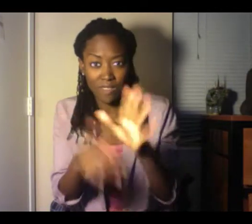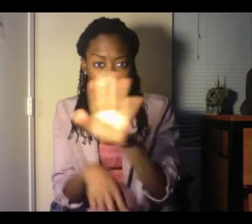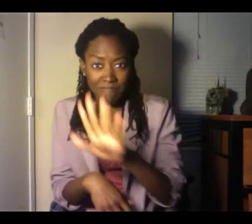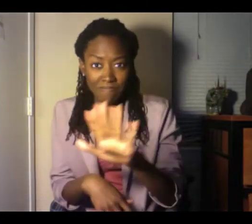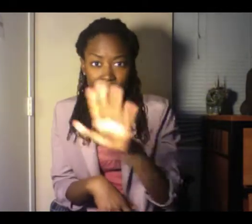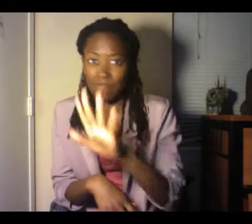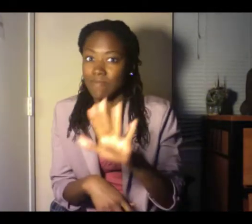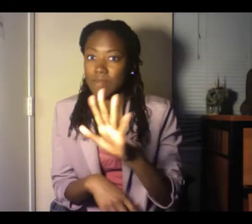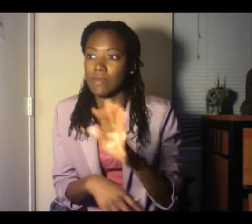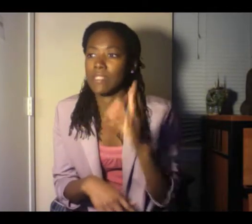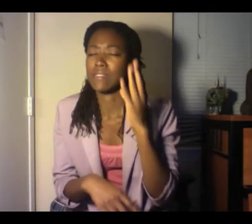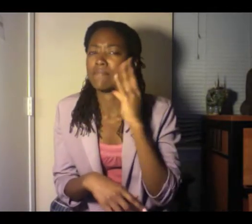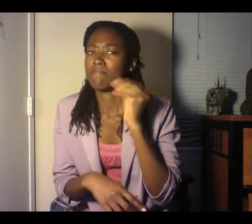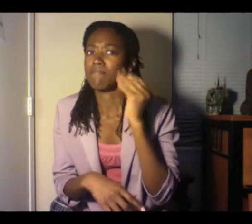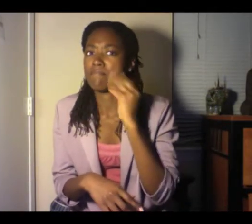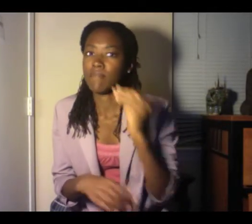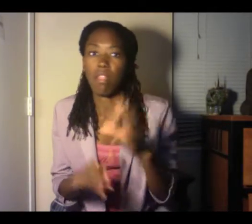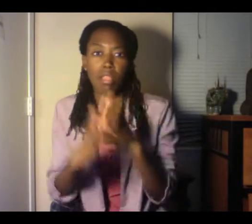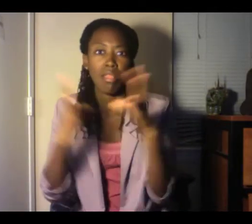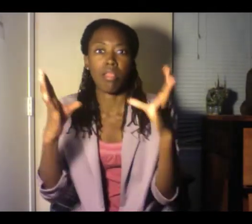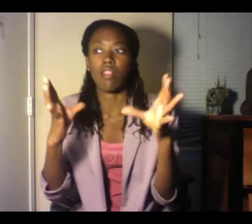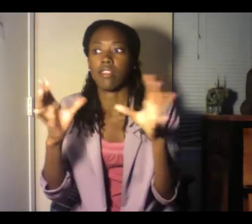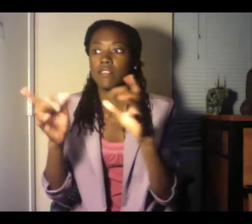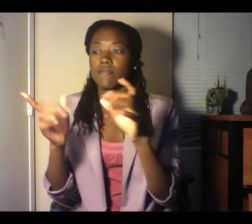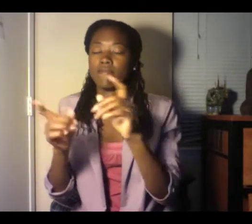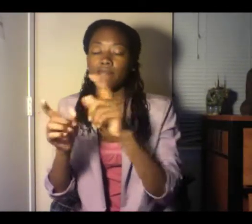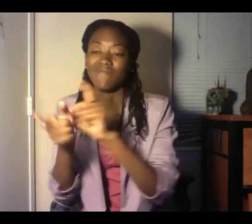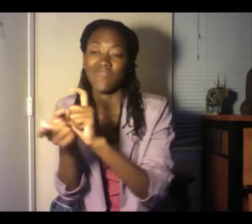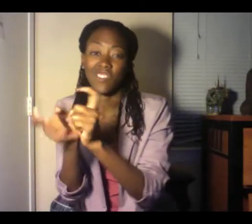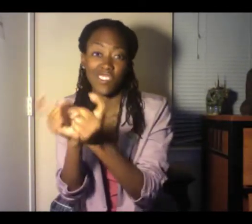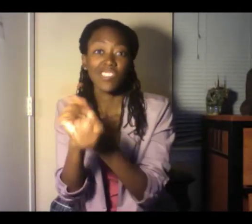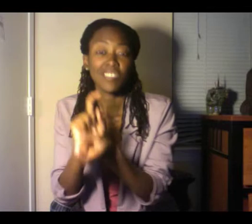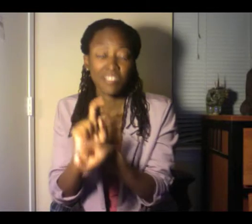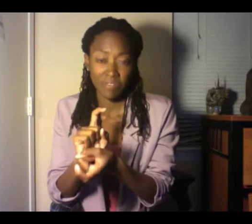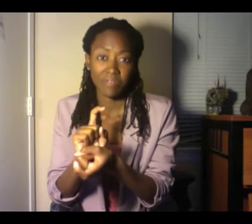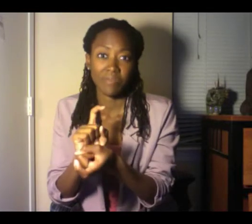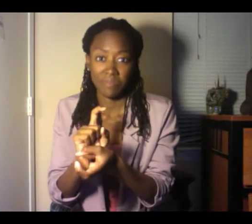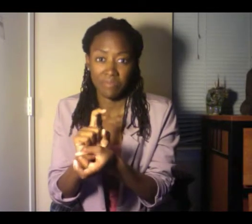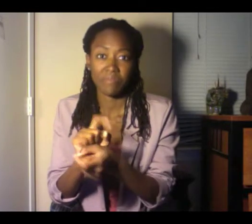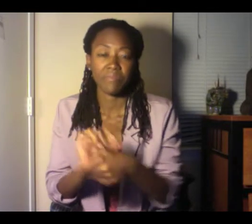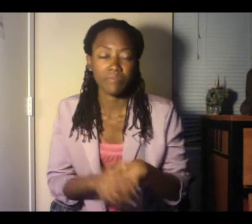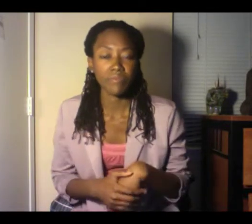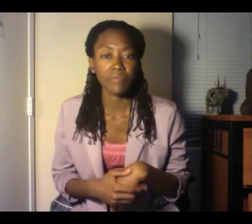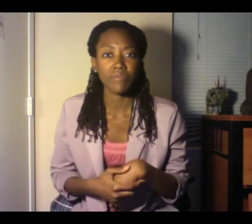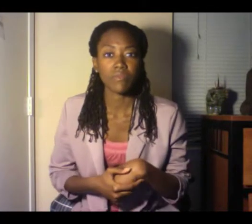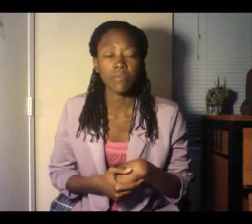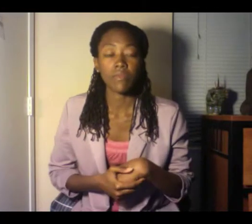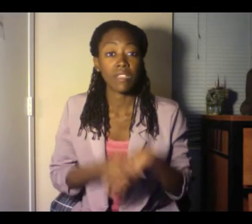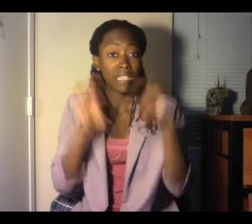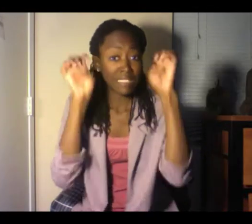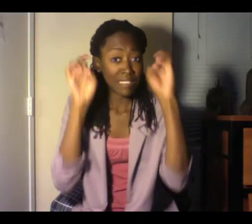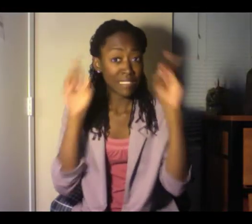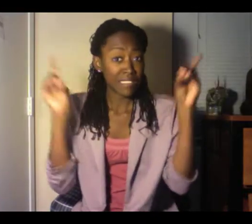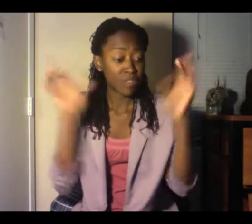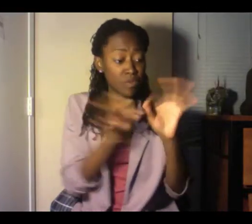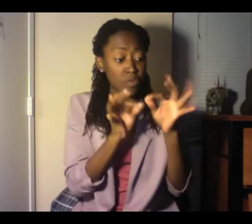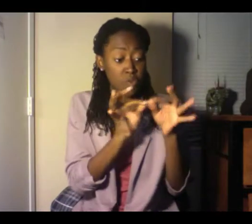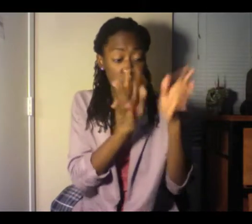individual and between individuals at any given period. The educational interpreter who has